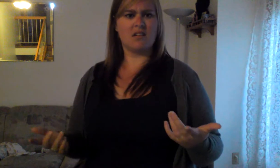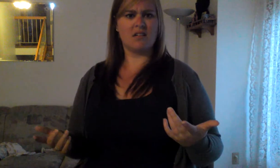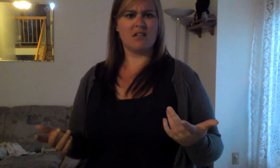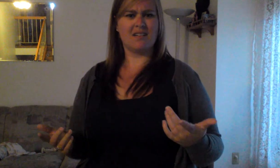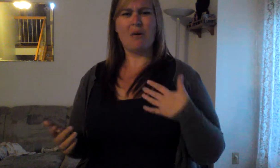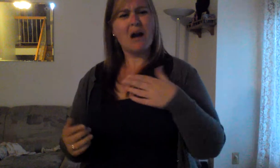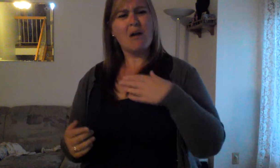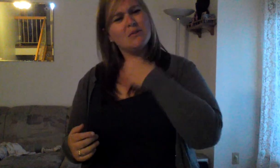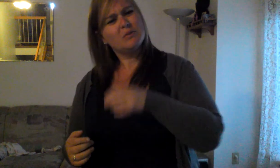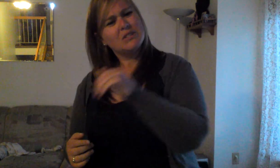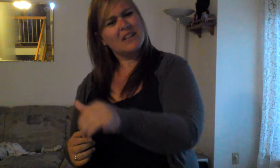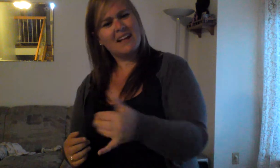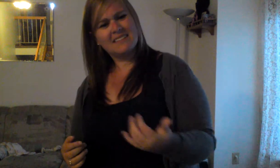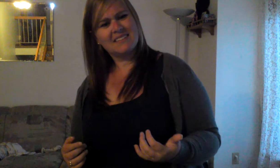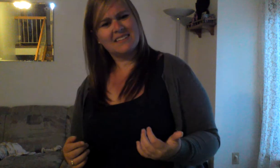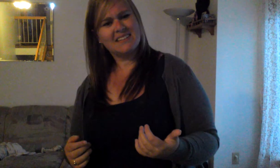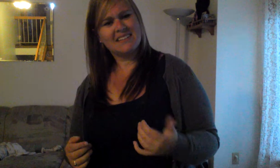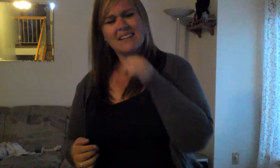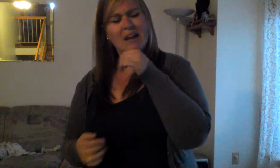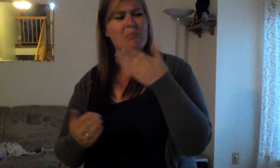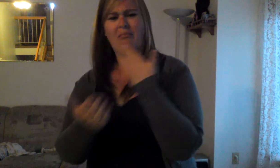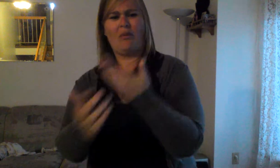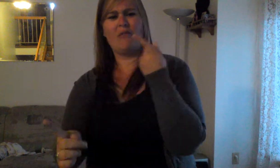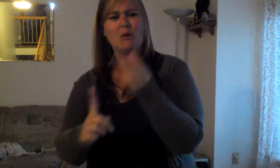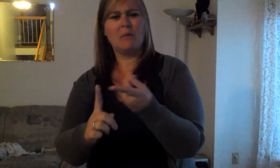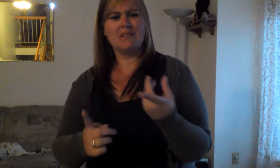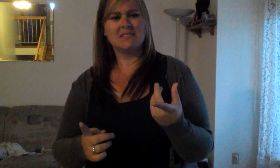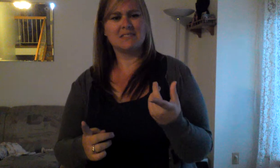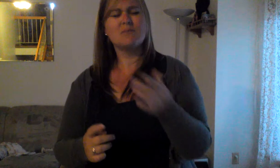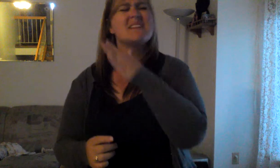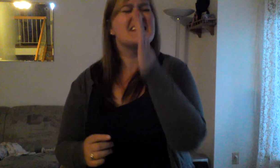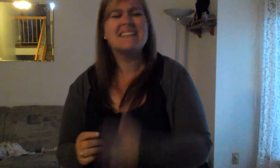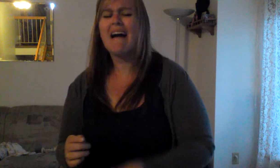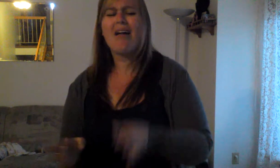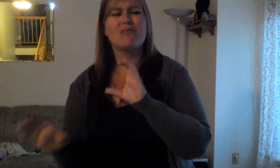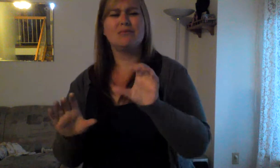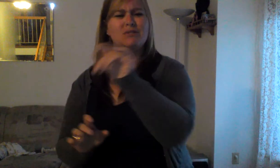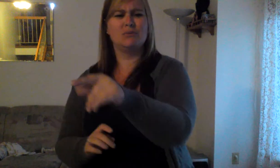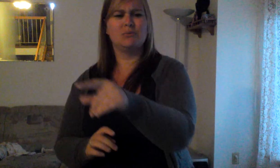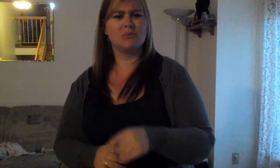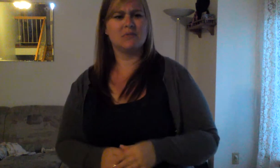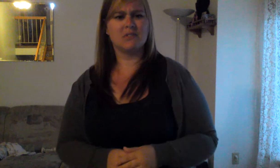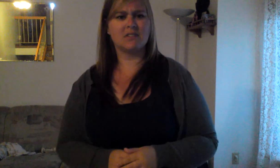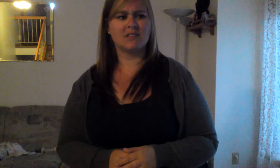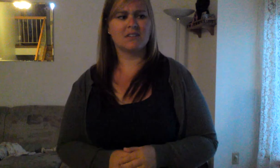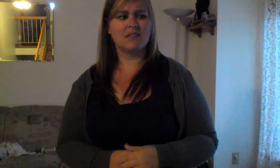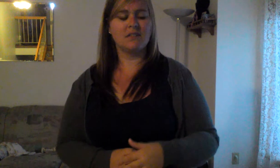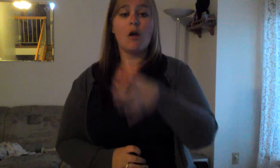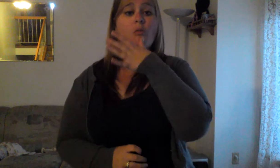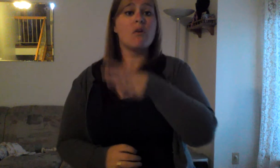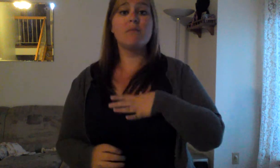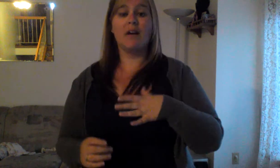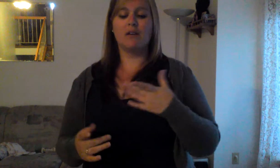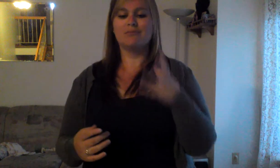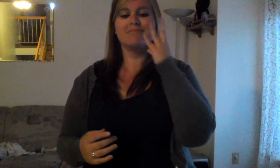that upon me to prove your point? I would never wish something like that on you to prove a point. Any woman who has been subjected to that has every right to feel hurt,